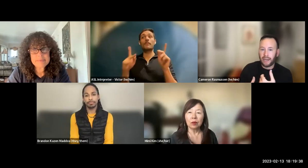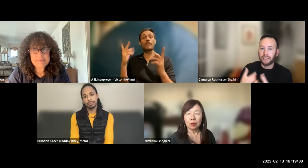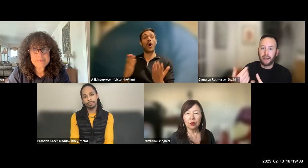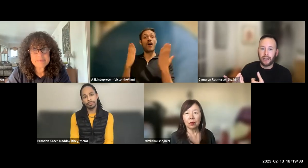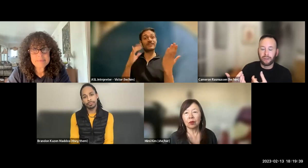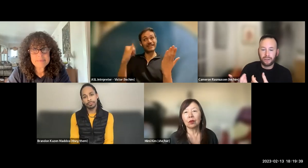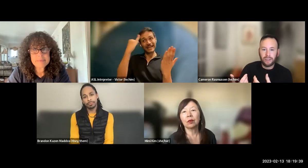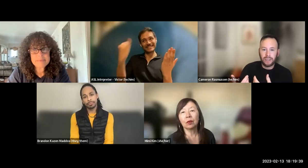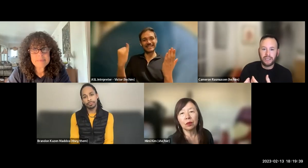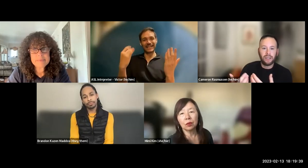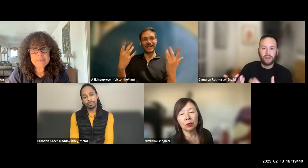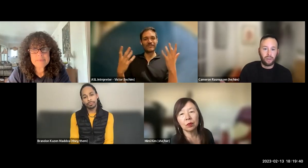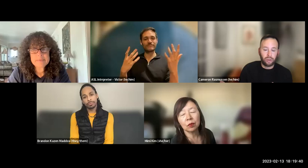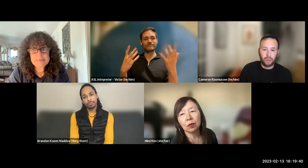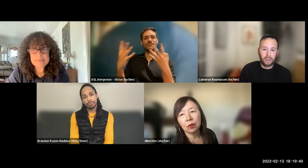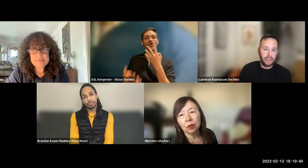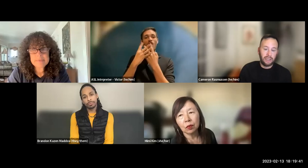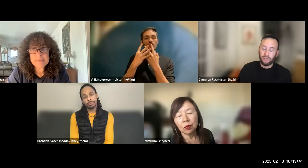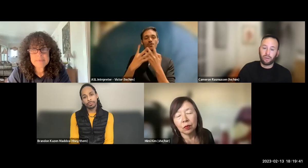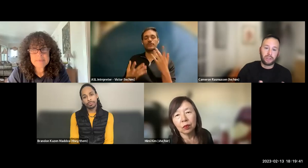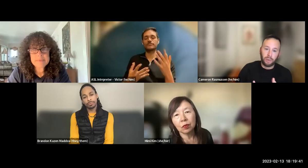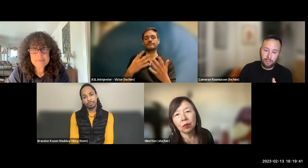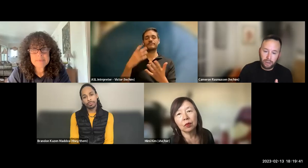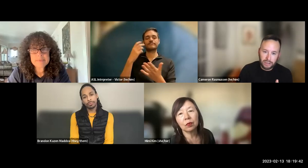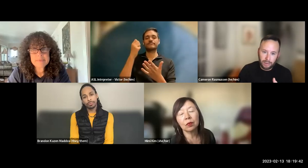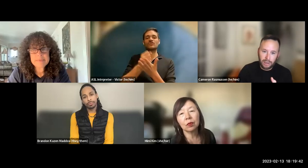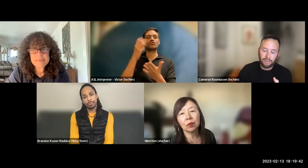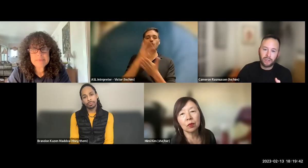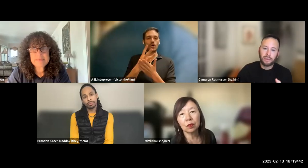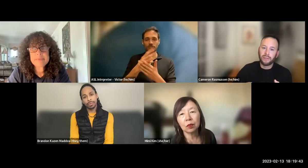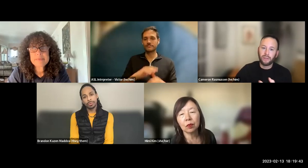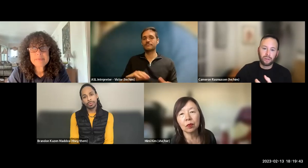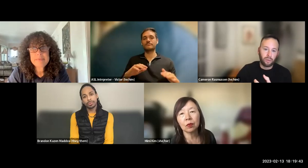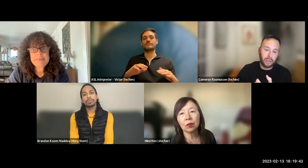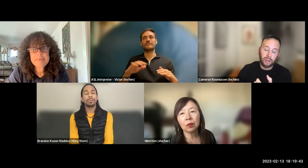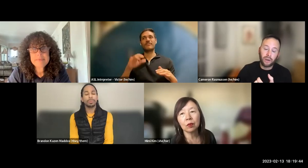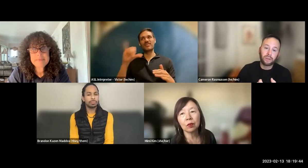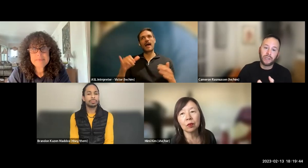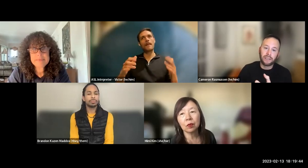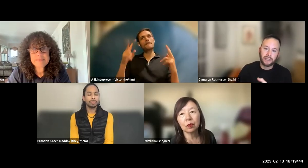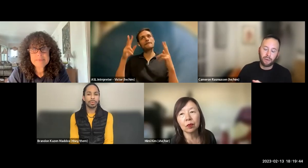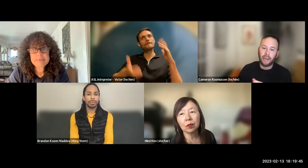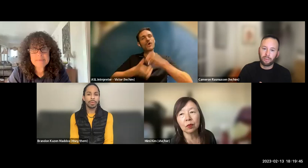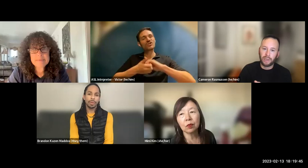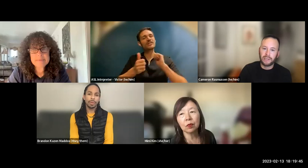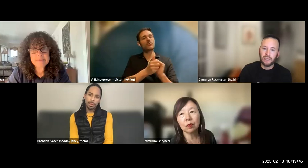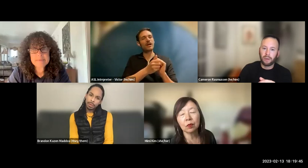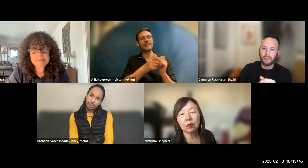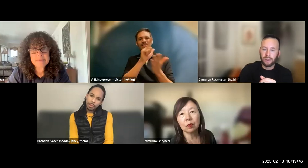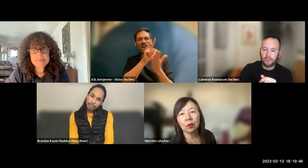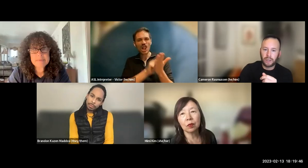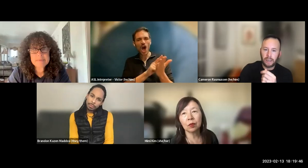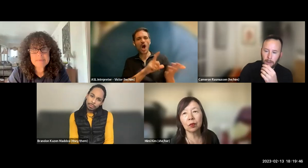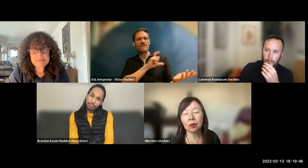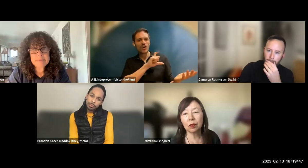me, changed how I understood social work's direct partnership with law enforcement, the carceral logics that were ever present in